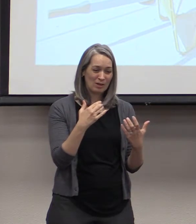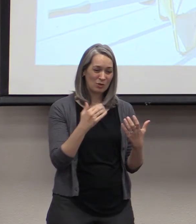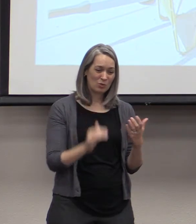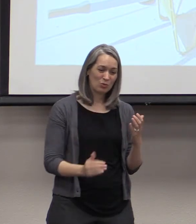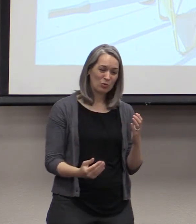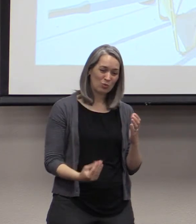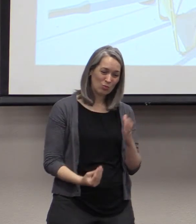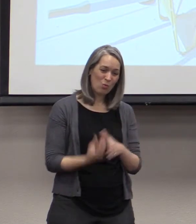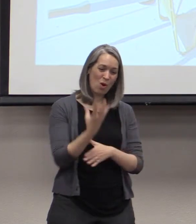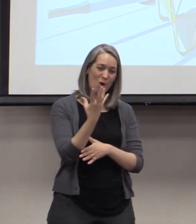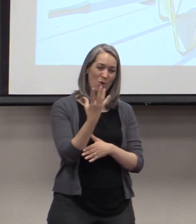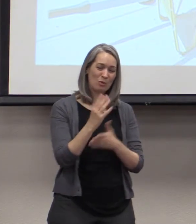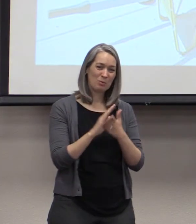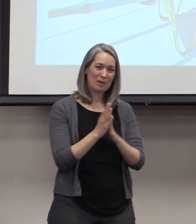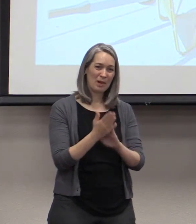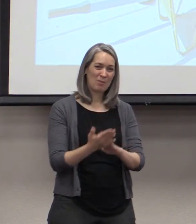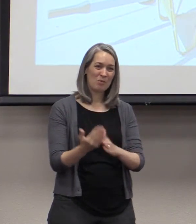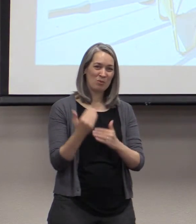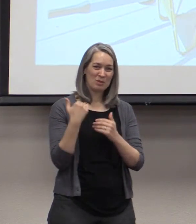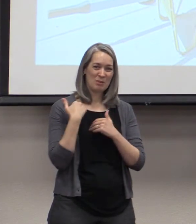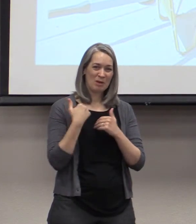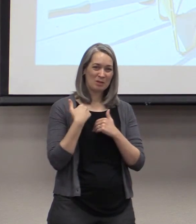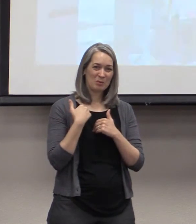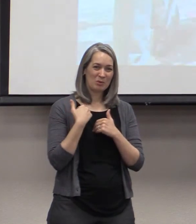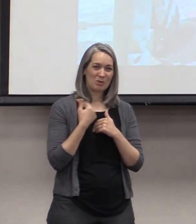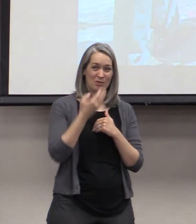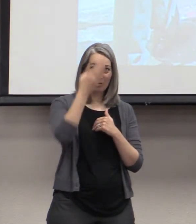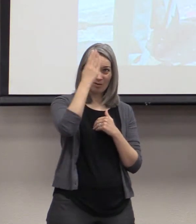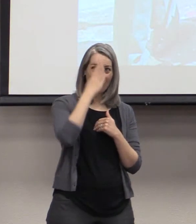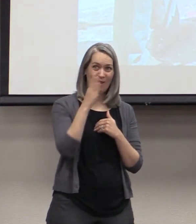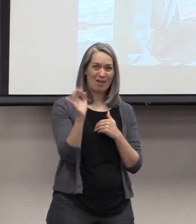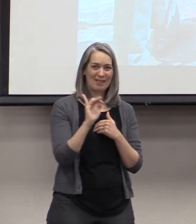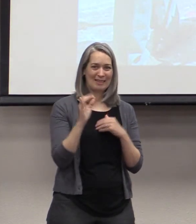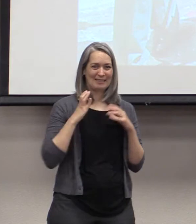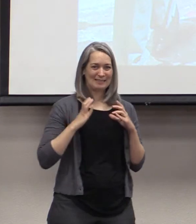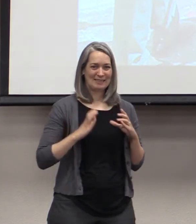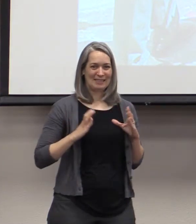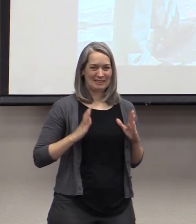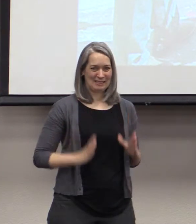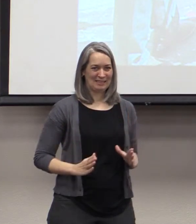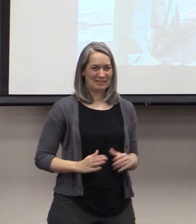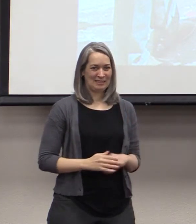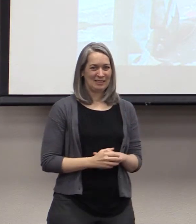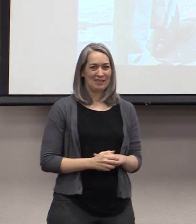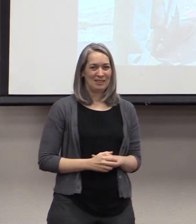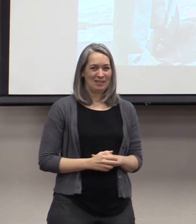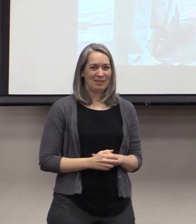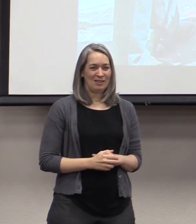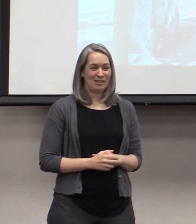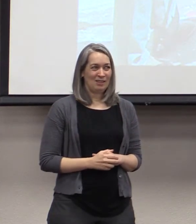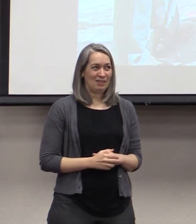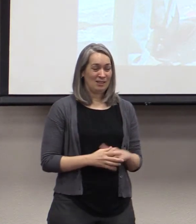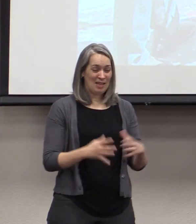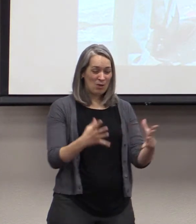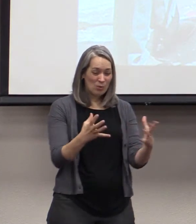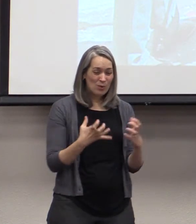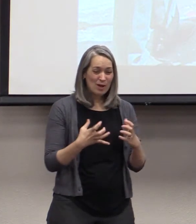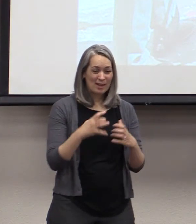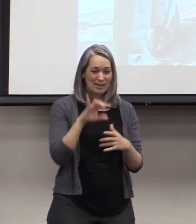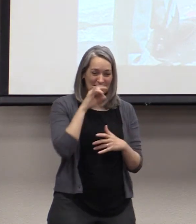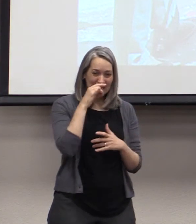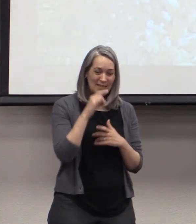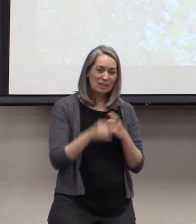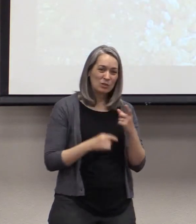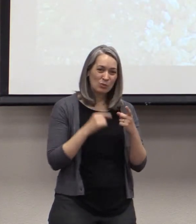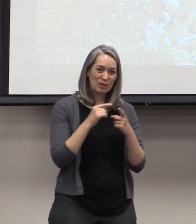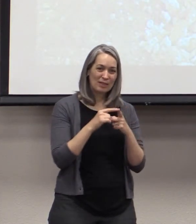grown into responsible, godly citizens. And really they want these kids, when